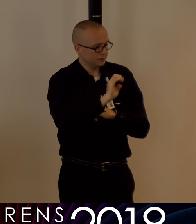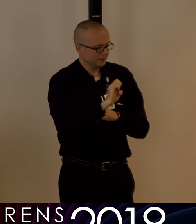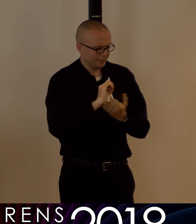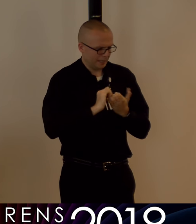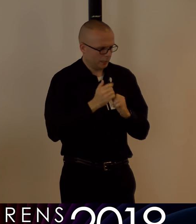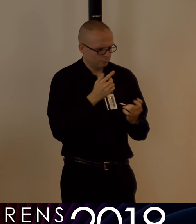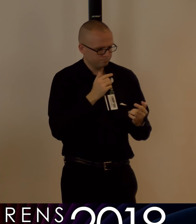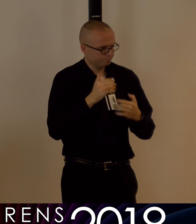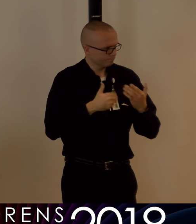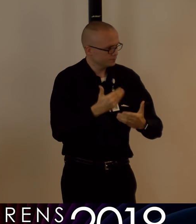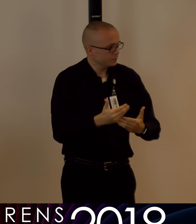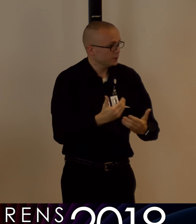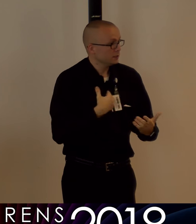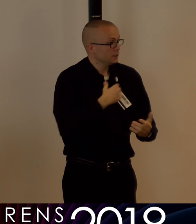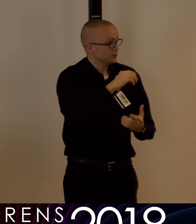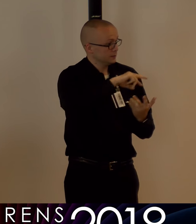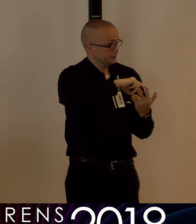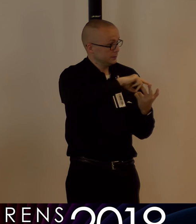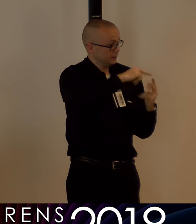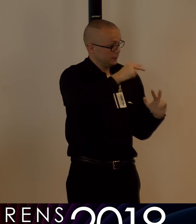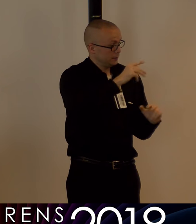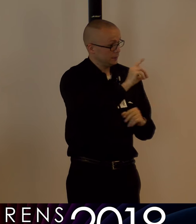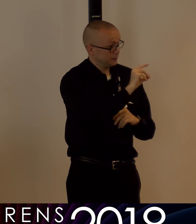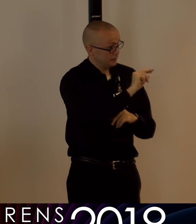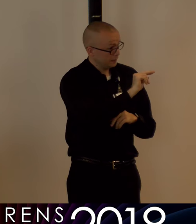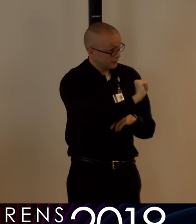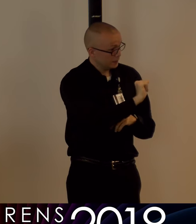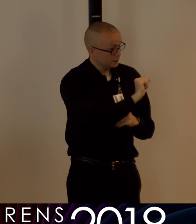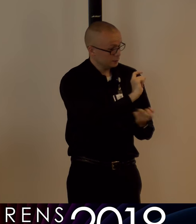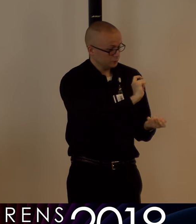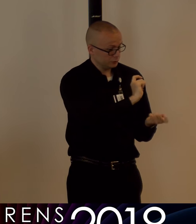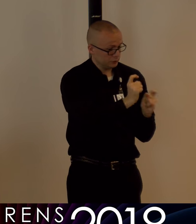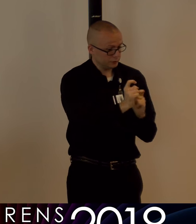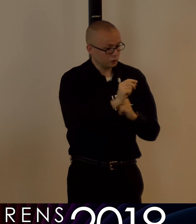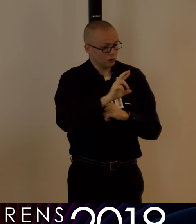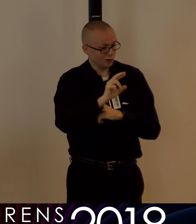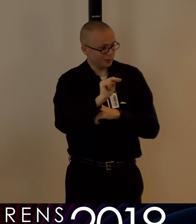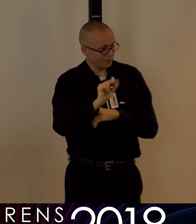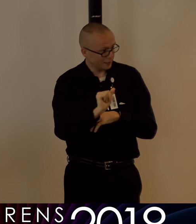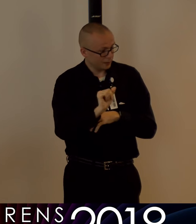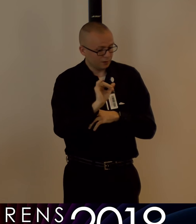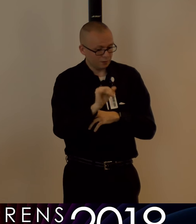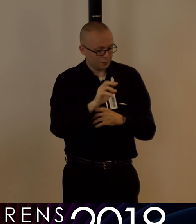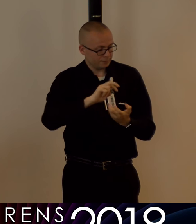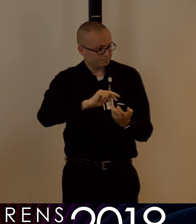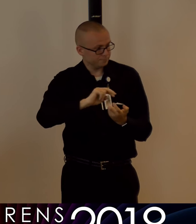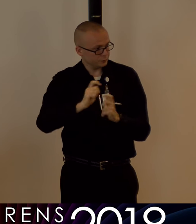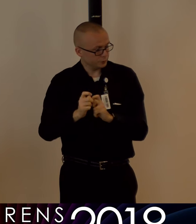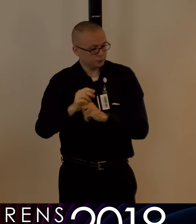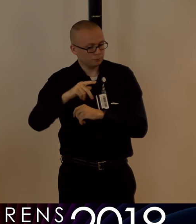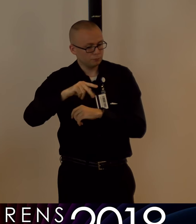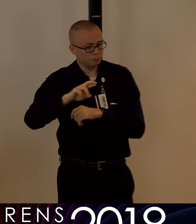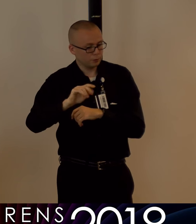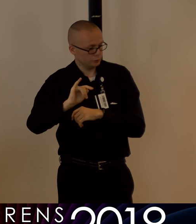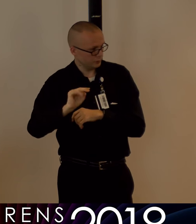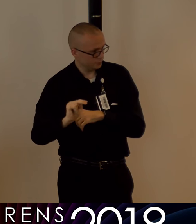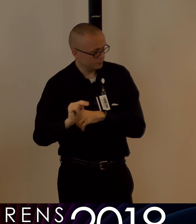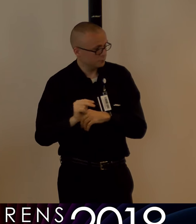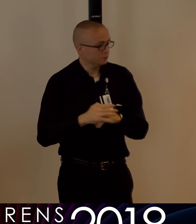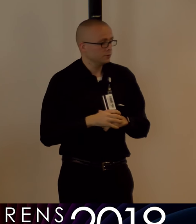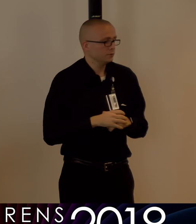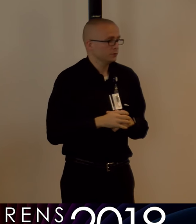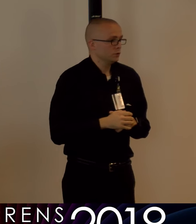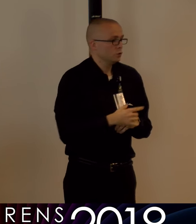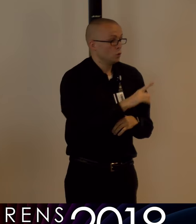is the DNA gets transcribed into RNA, and RNA gets made into protein. So